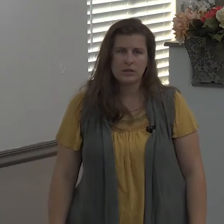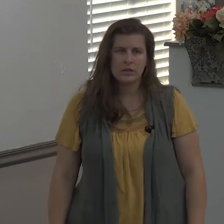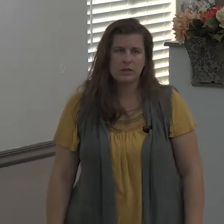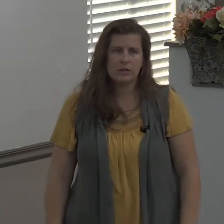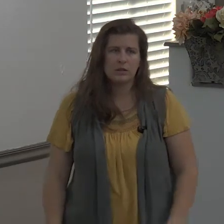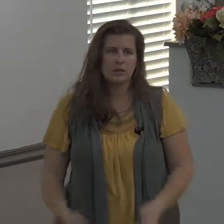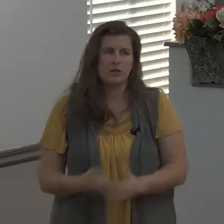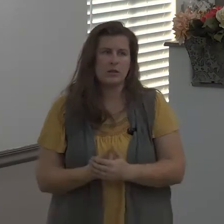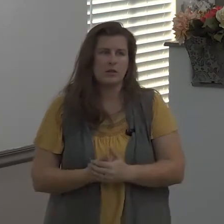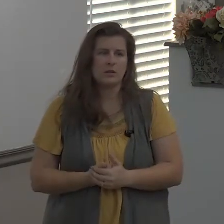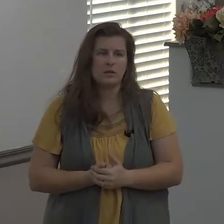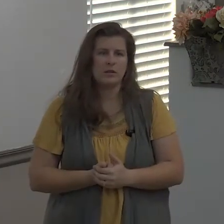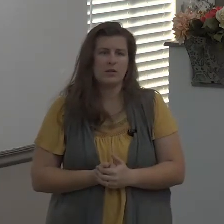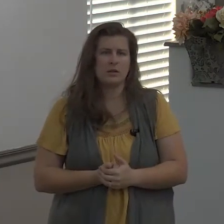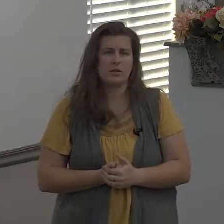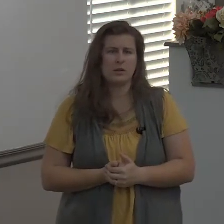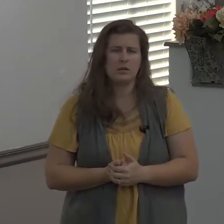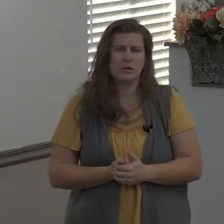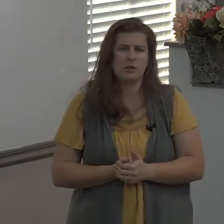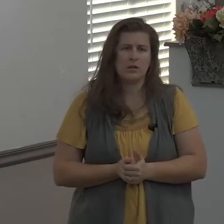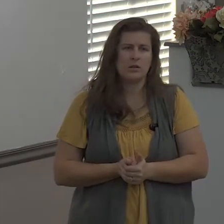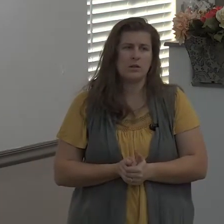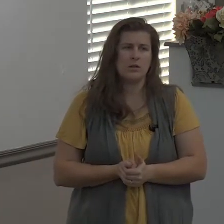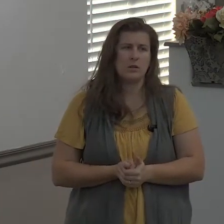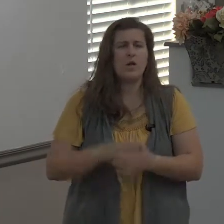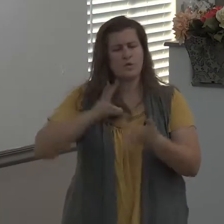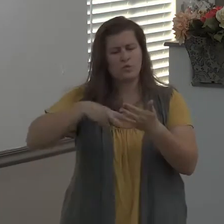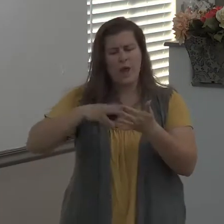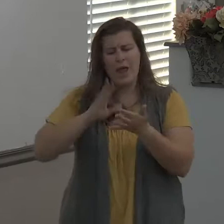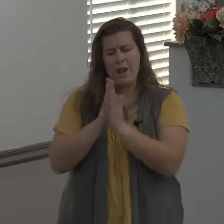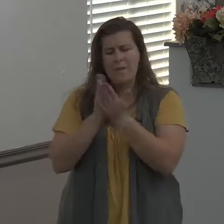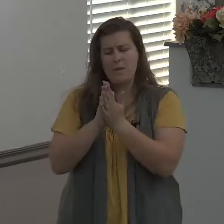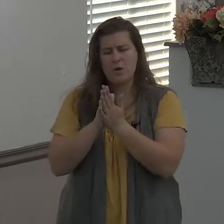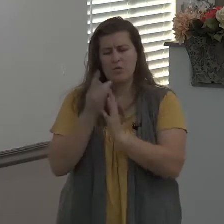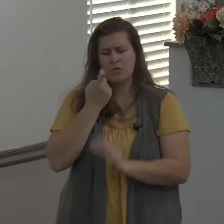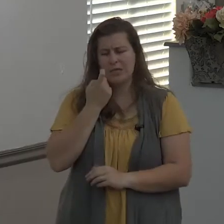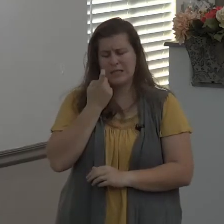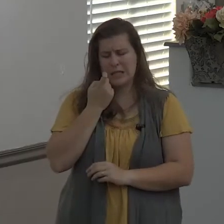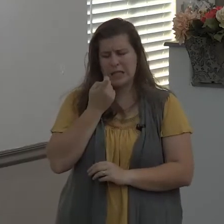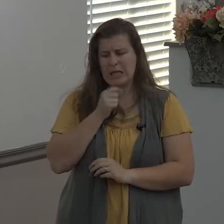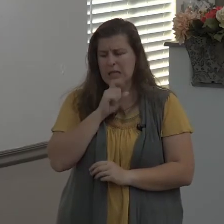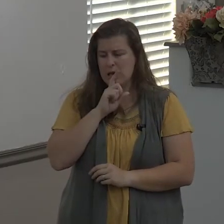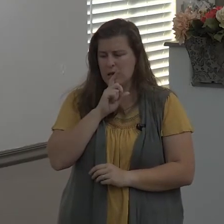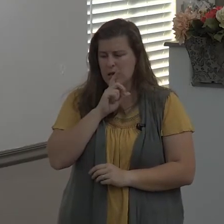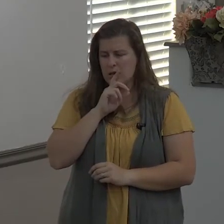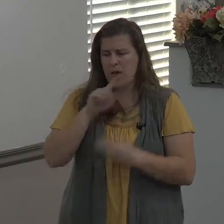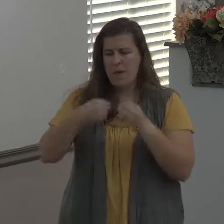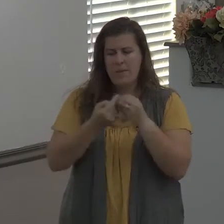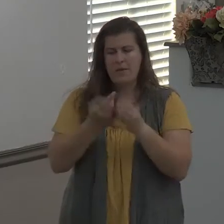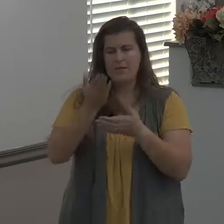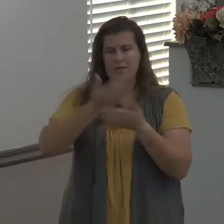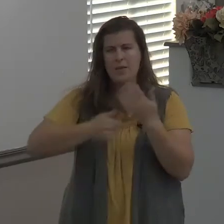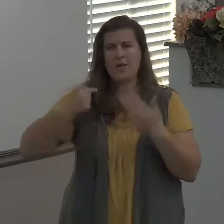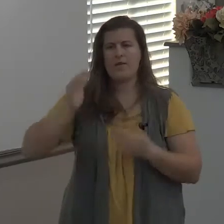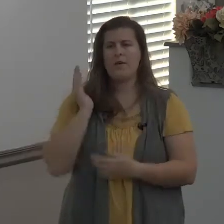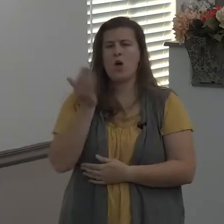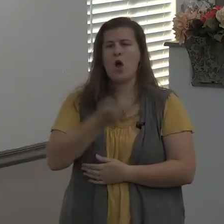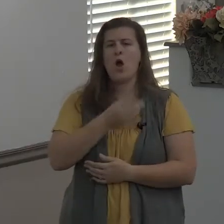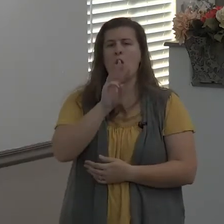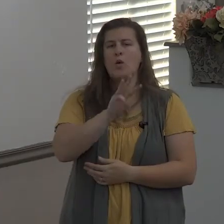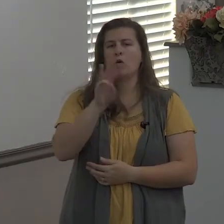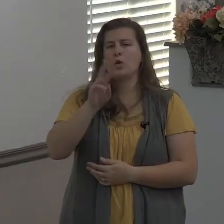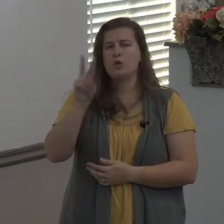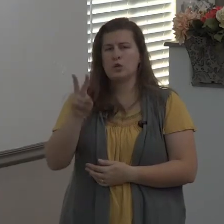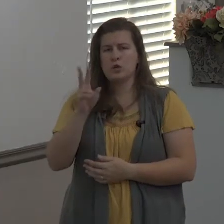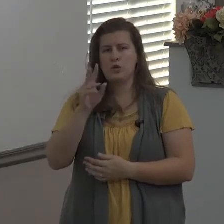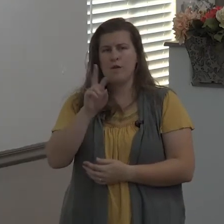But if all we want to do is torch them all, I want the America I grew up in back. Read a book